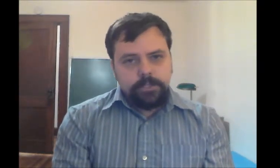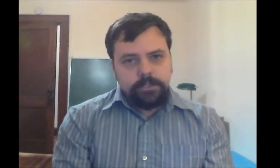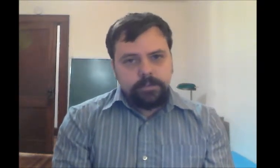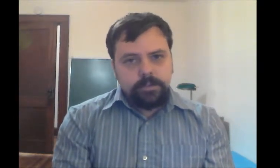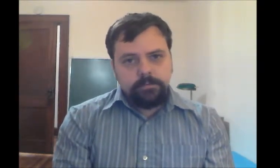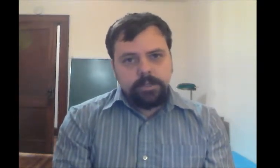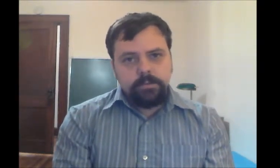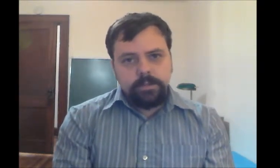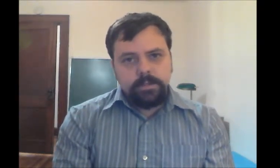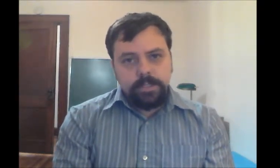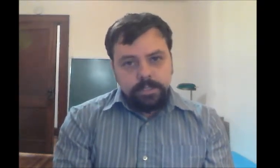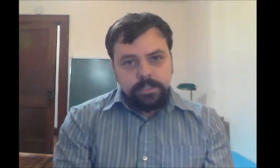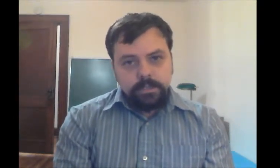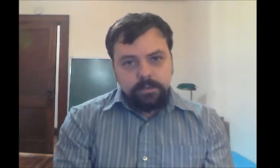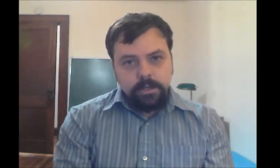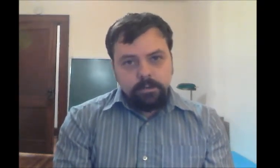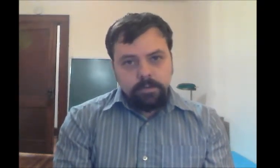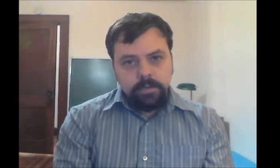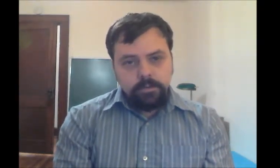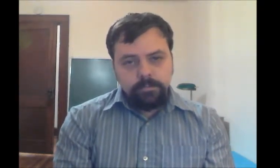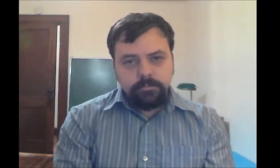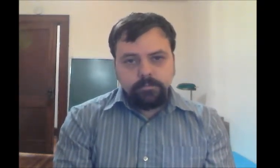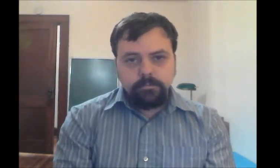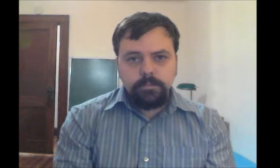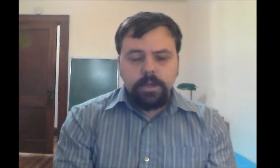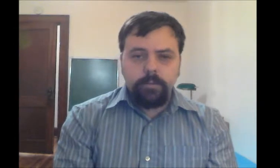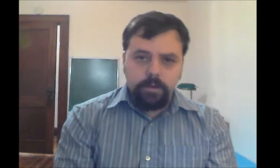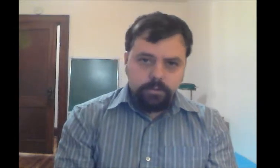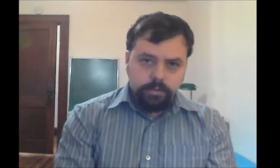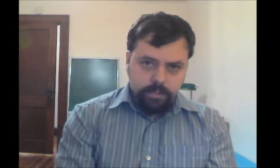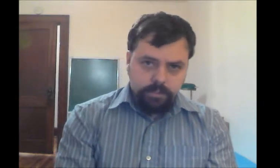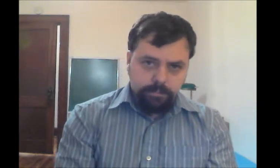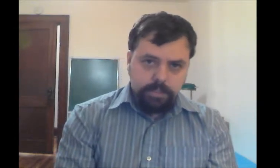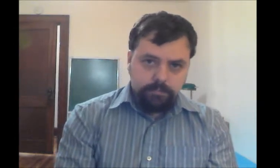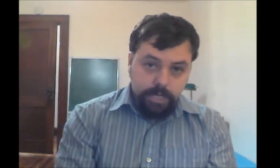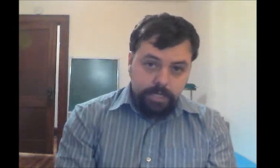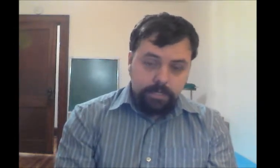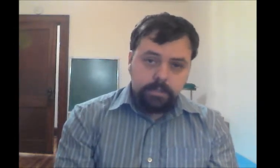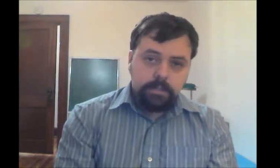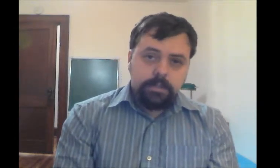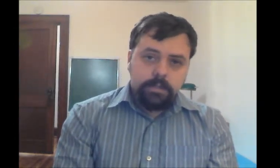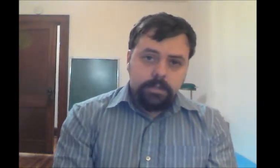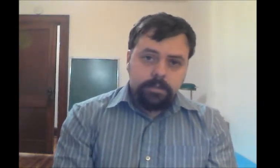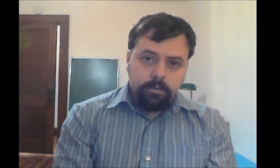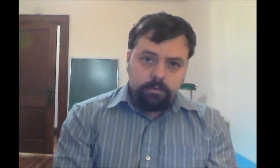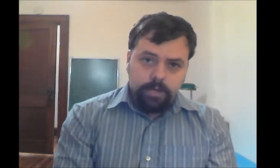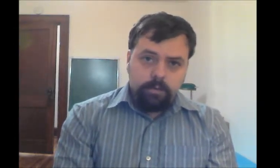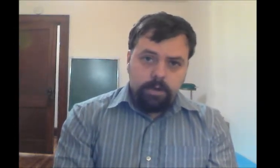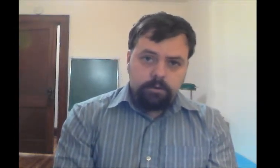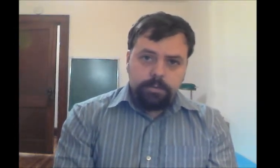completion of the units is a cyclic Galois module. And we also address the p dividing the order of the Galois group